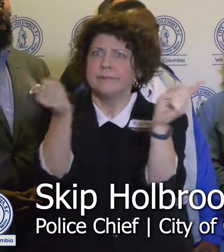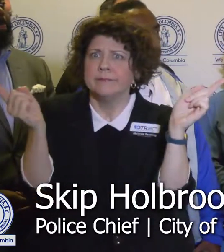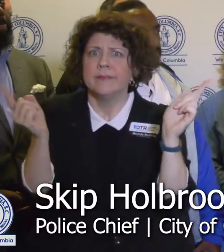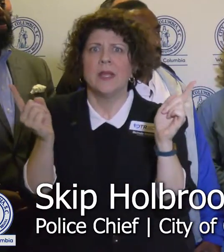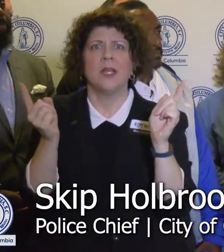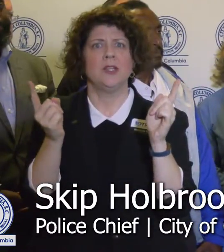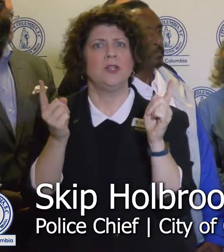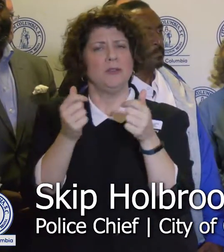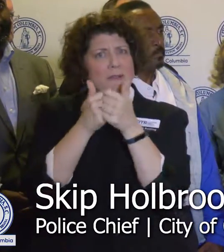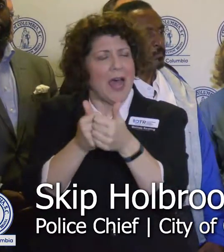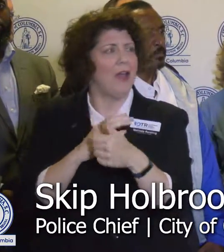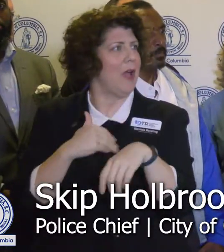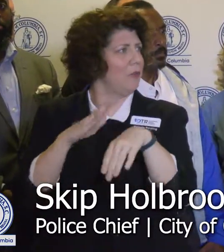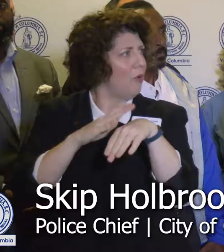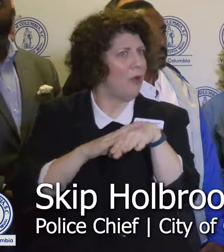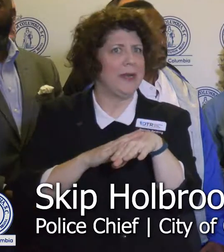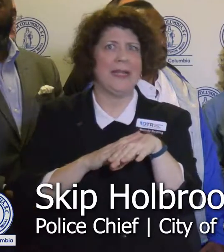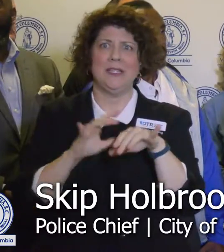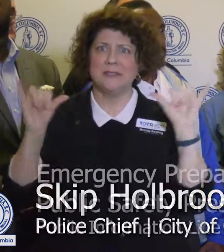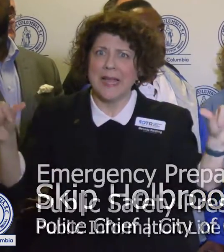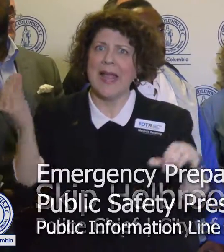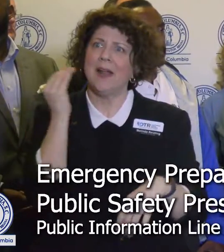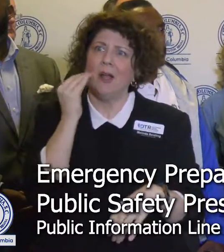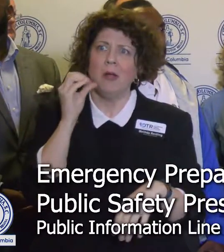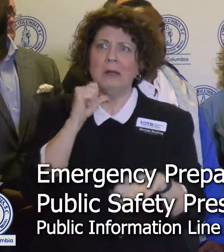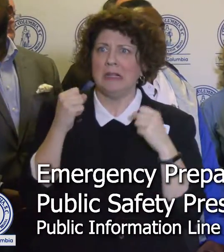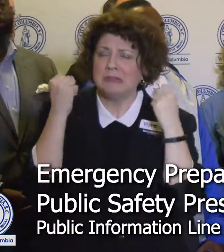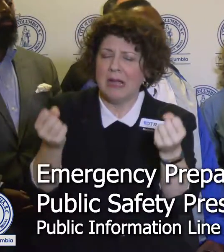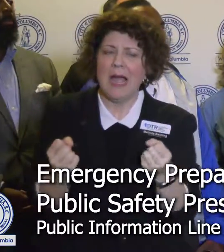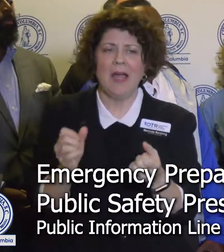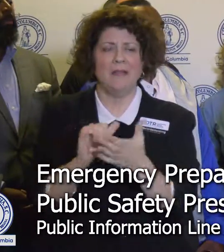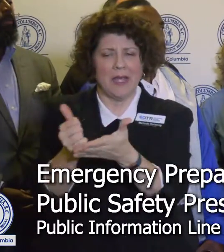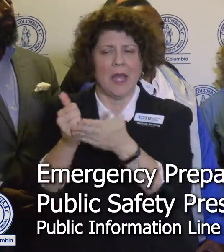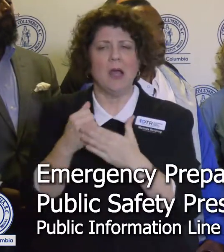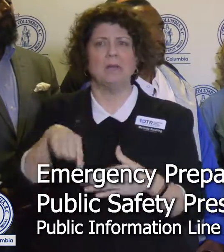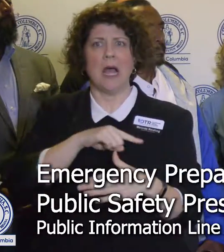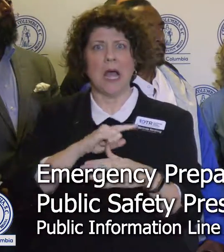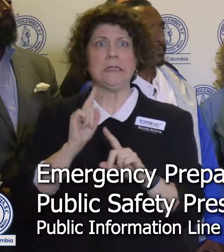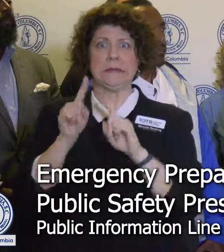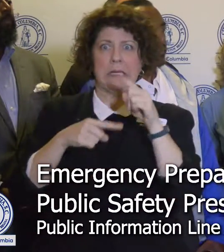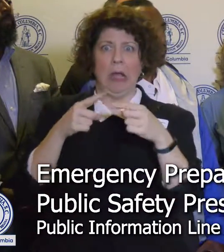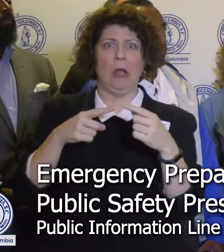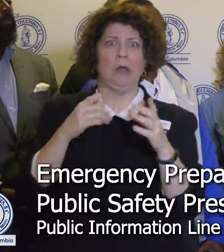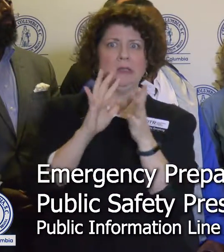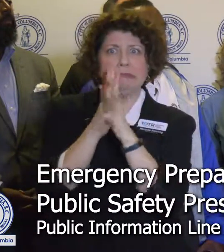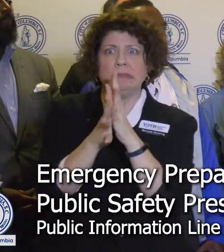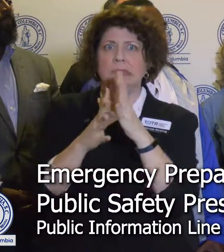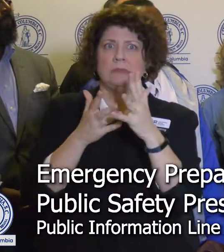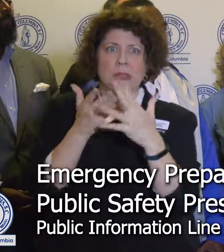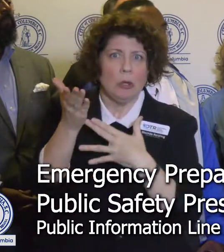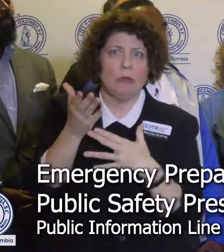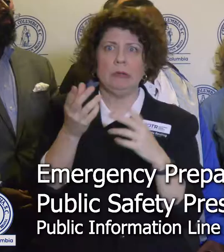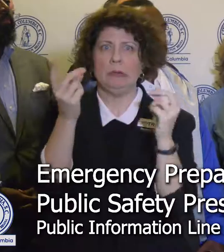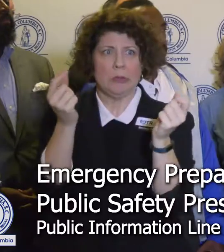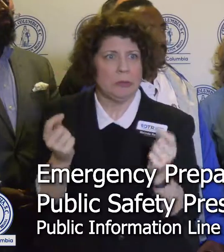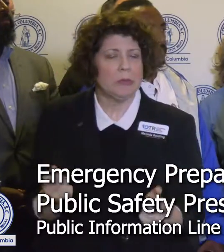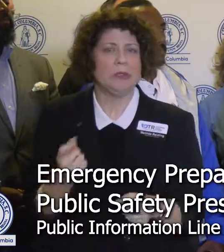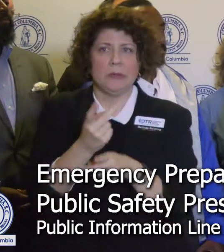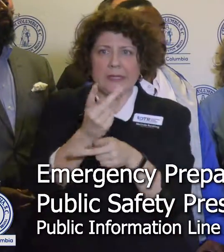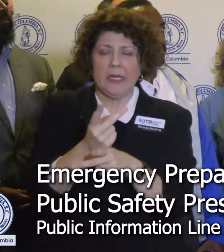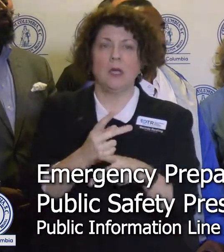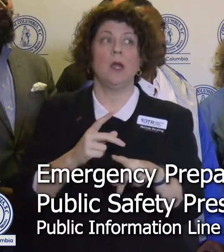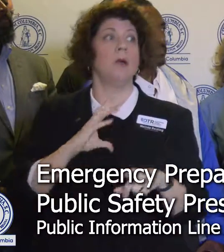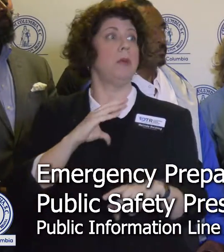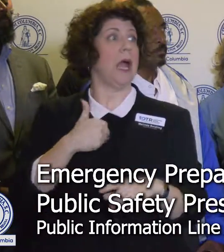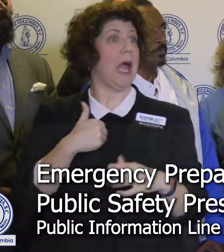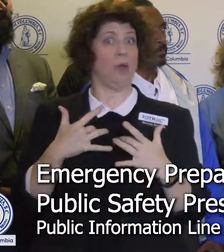warnings. You stayed off the street. It's allowed us to get where we need to be expeditiously, take care of public safety matters. Our